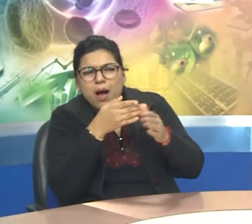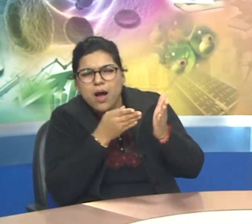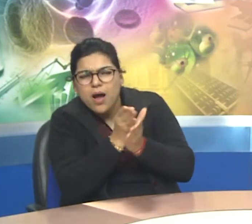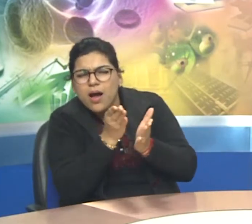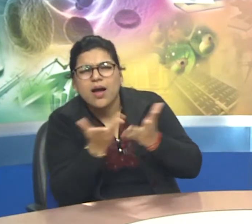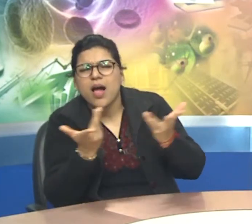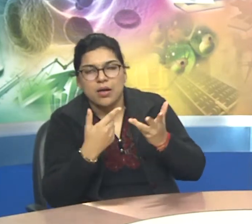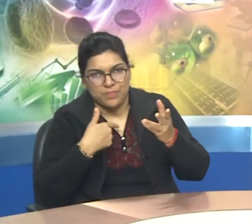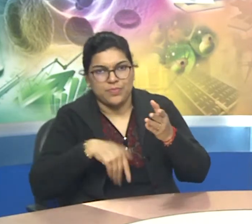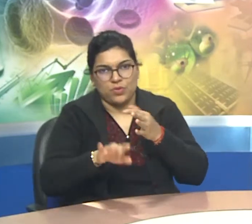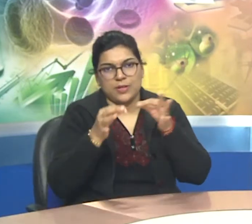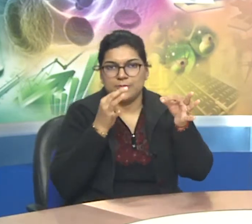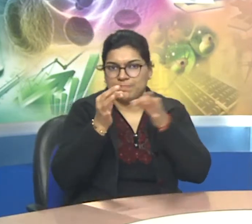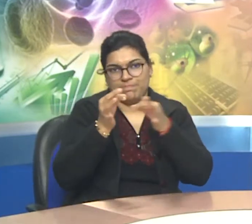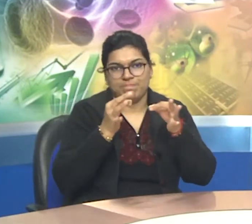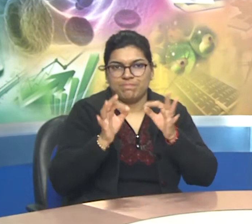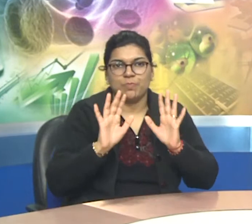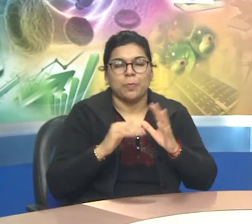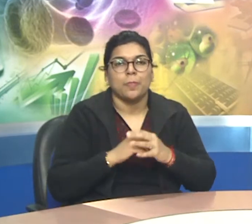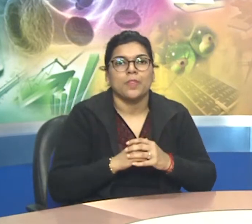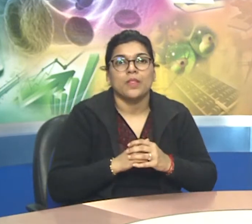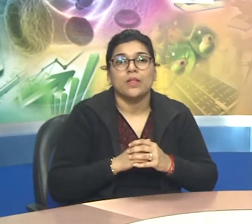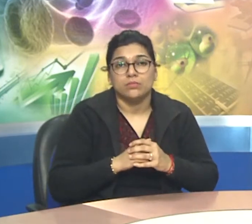The waste is pulped